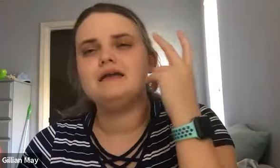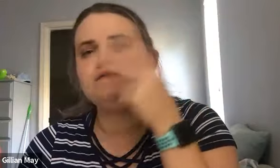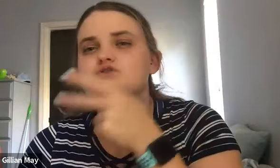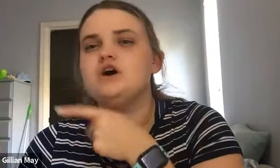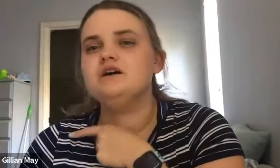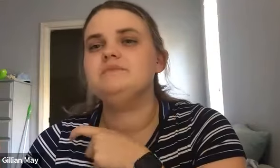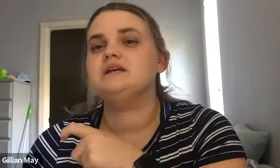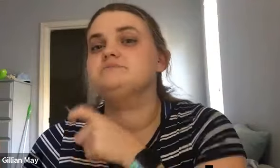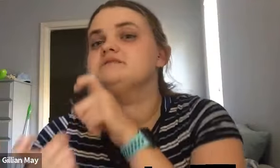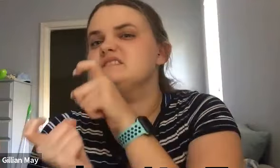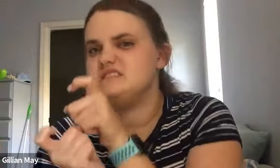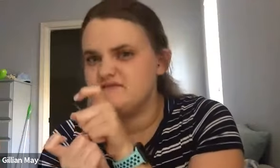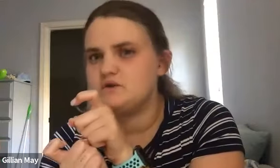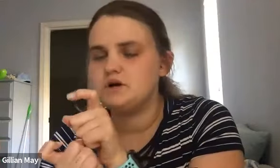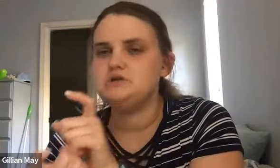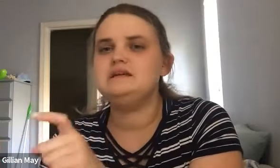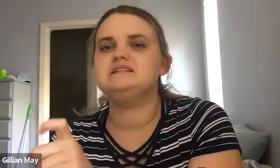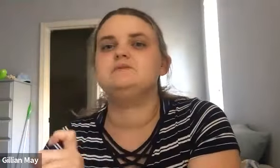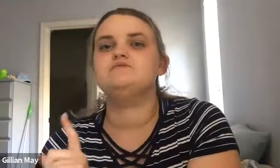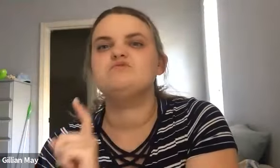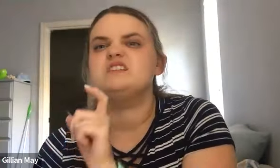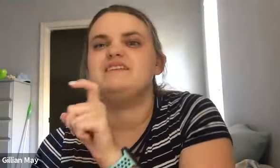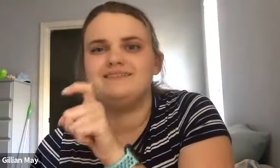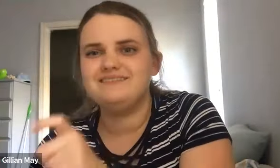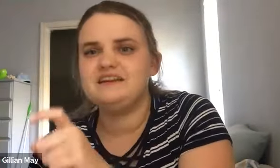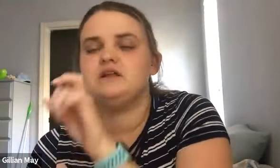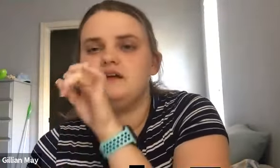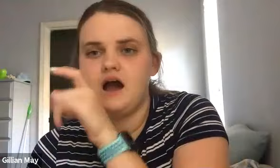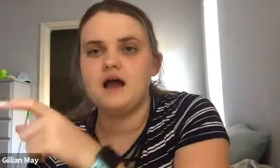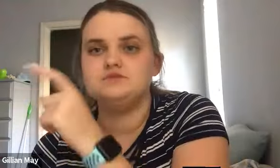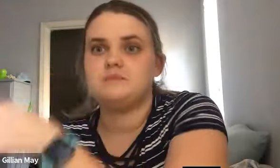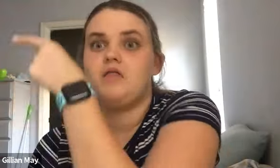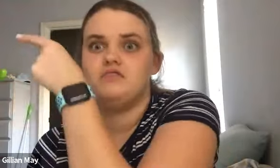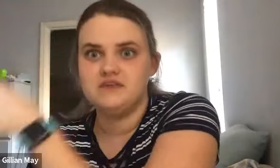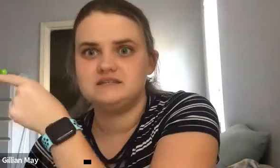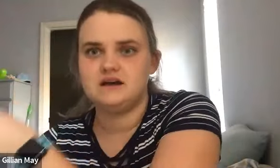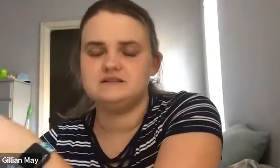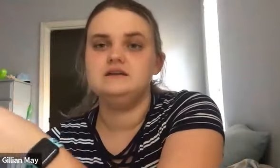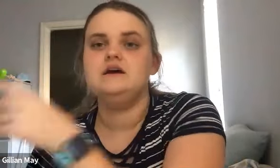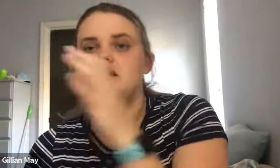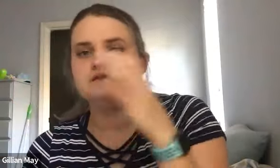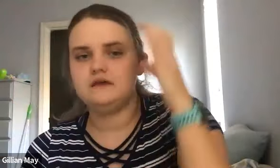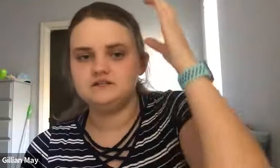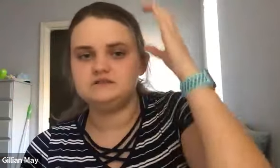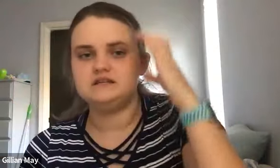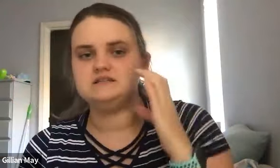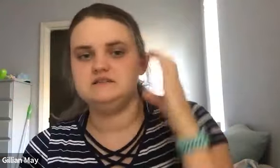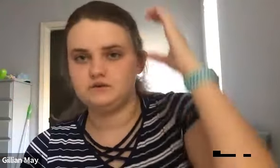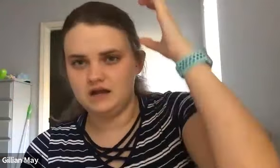if you're talking about a specific one, you need to be really like clear, like I'm talking about this cousin. I do tend to see they'll kind of